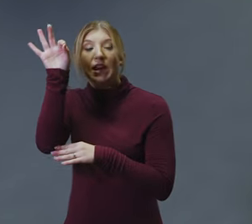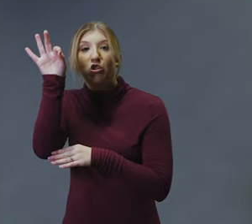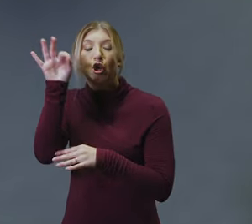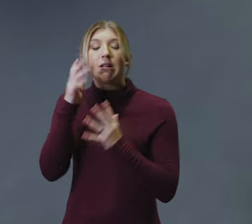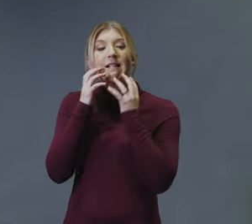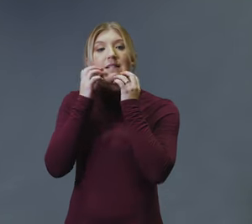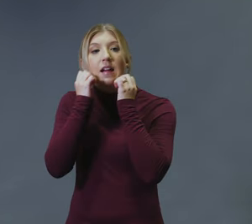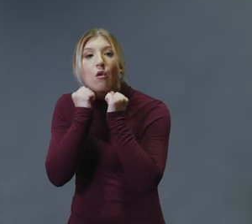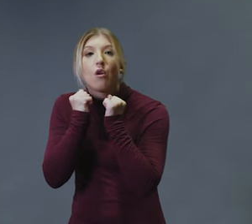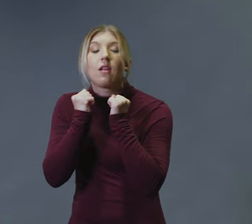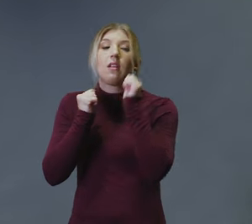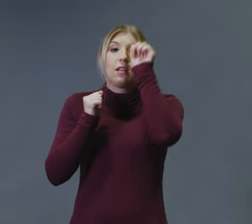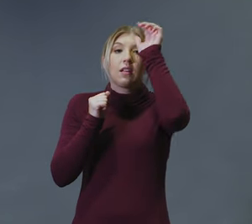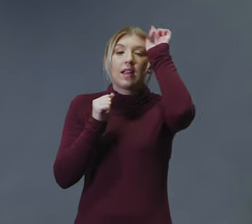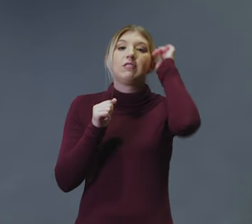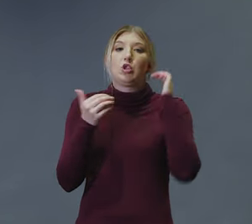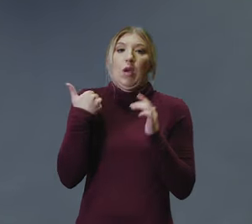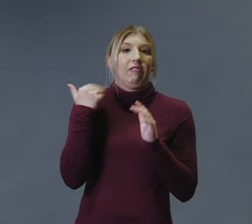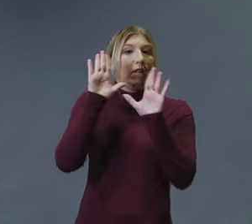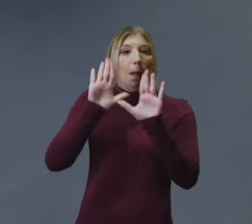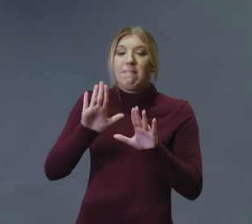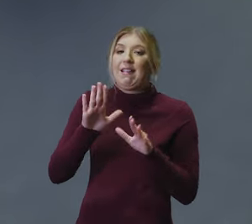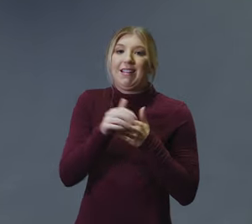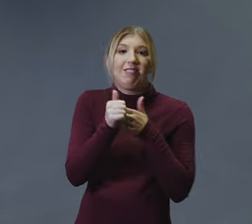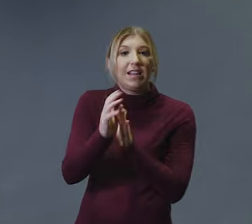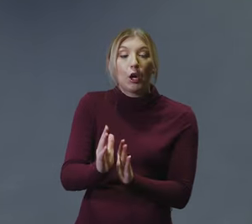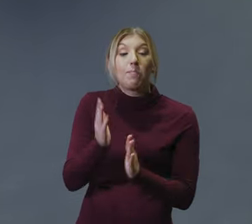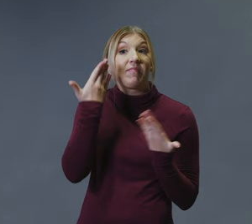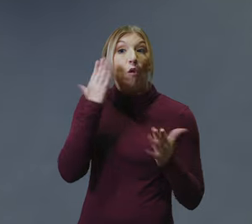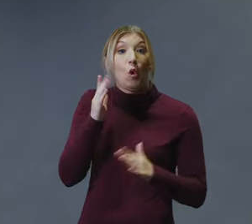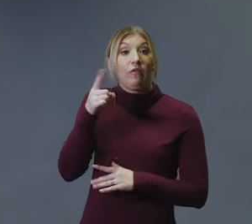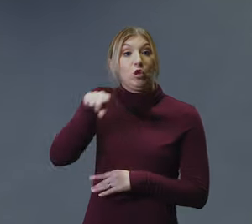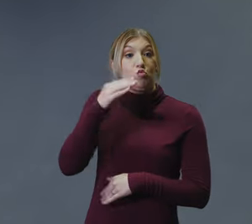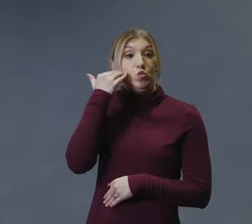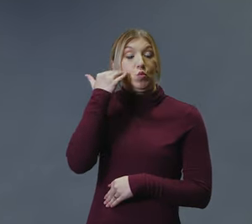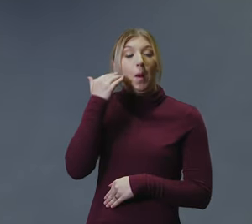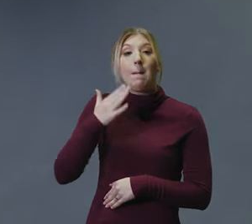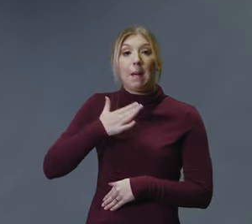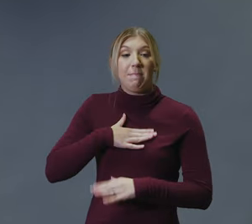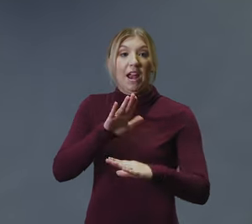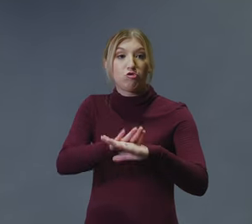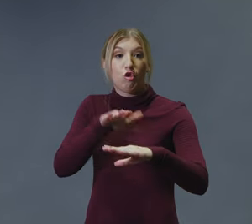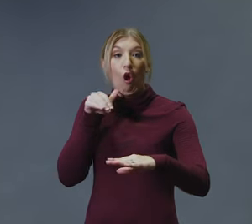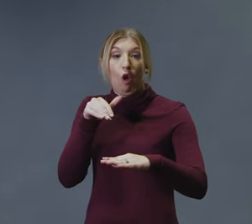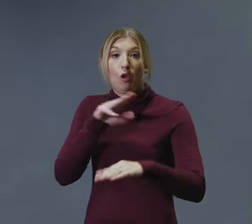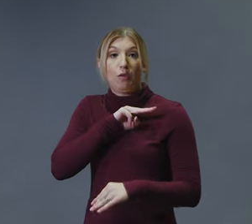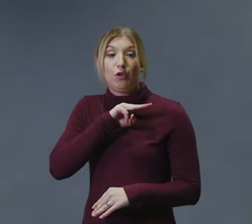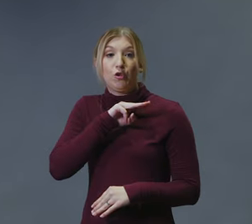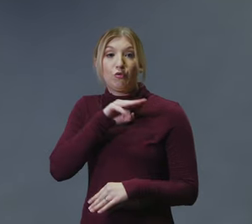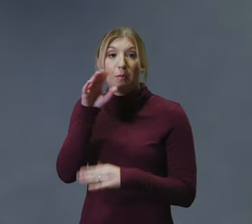caring. You guys have an amazing leader. I don't know if you guys knew this or not, but my call to ministry was